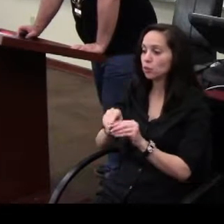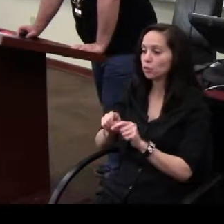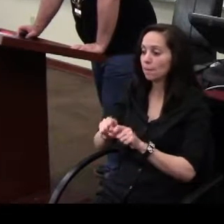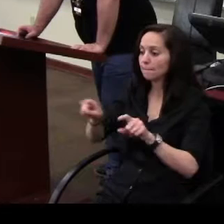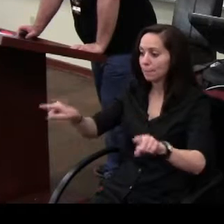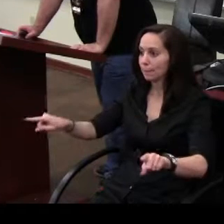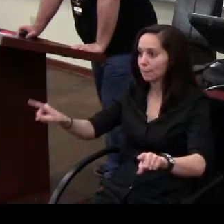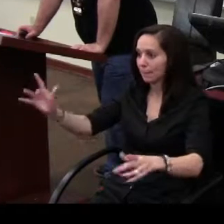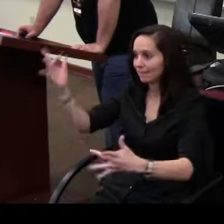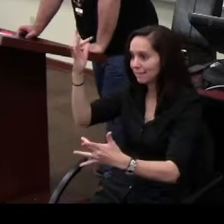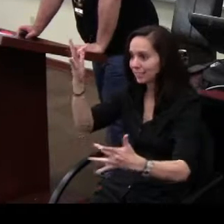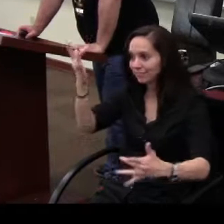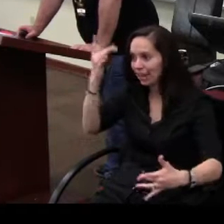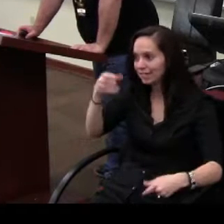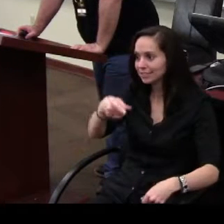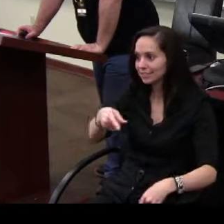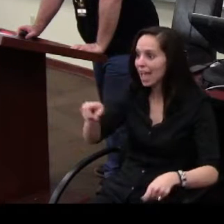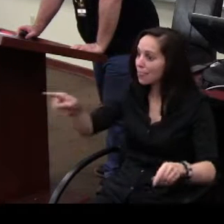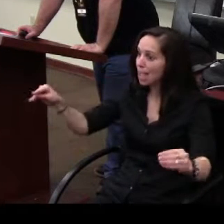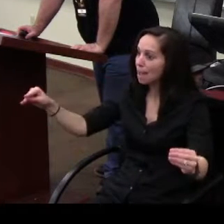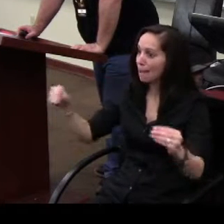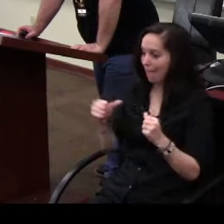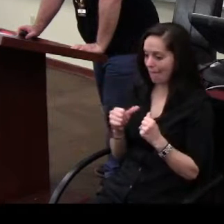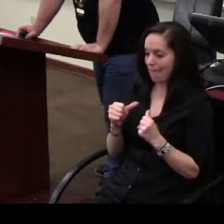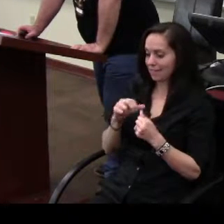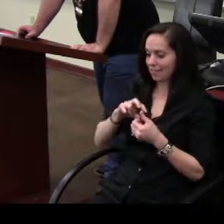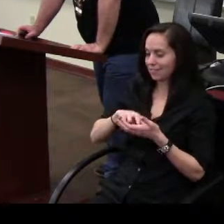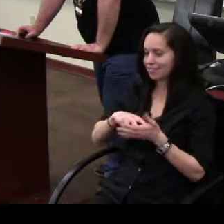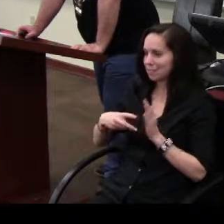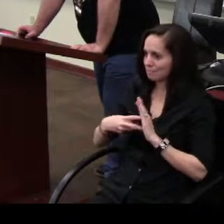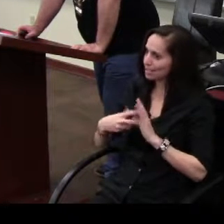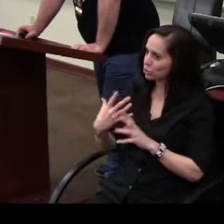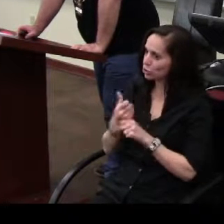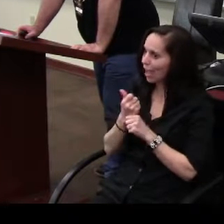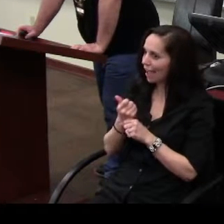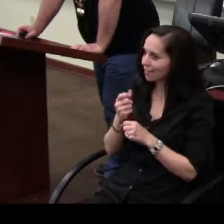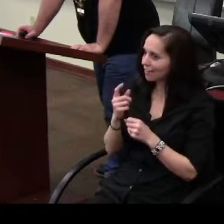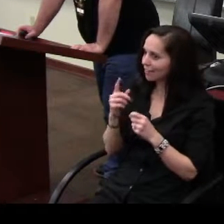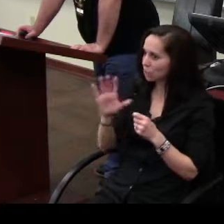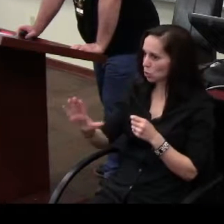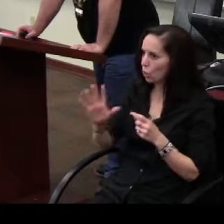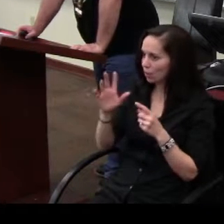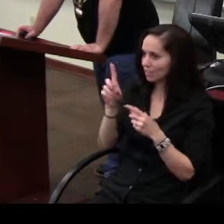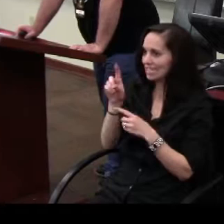they pay, you get your decryption key, right? Sharing is caring.